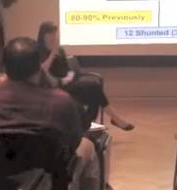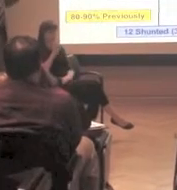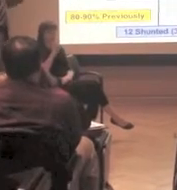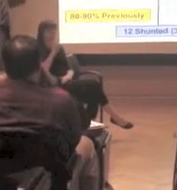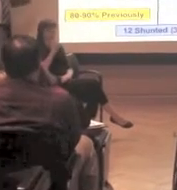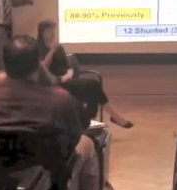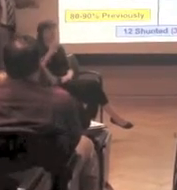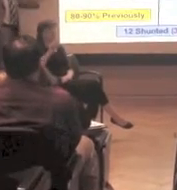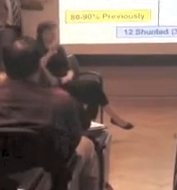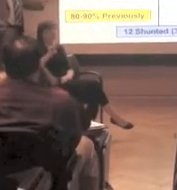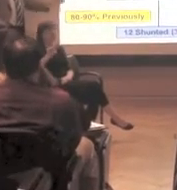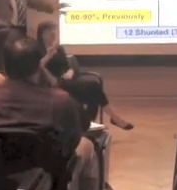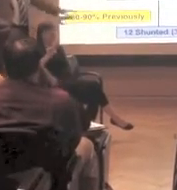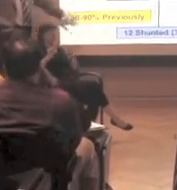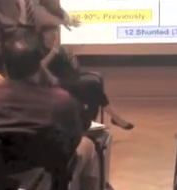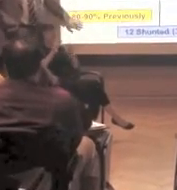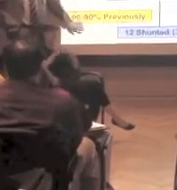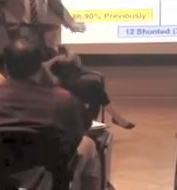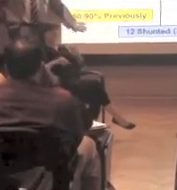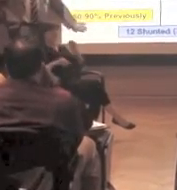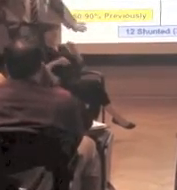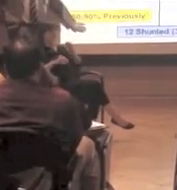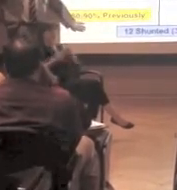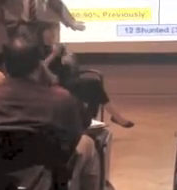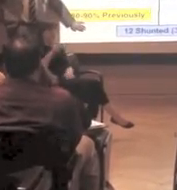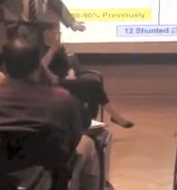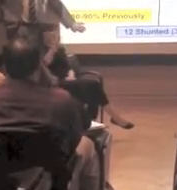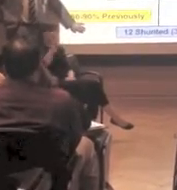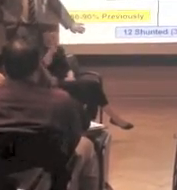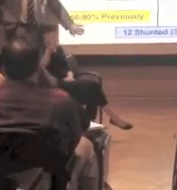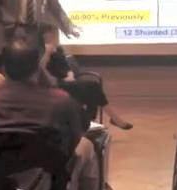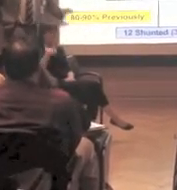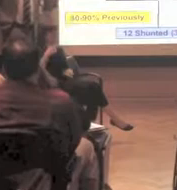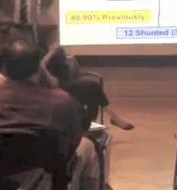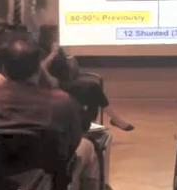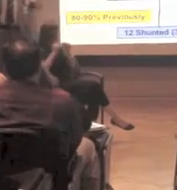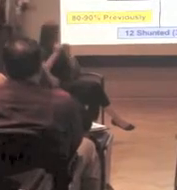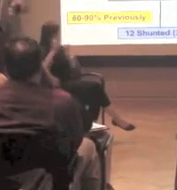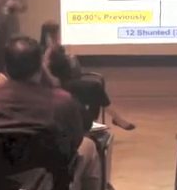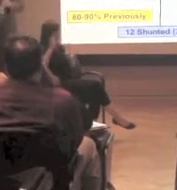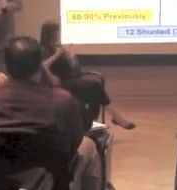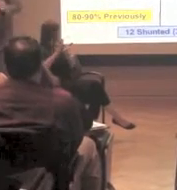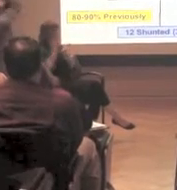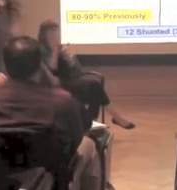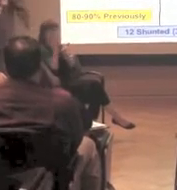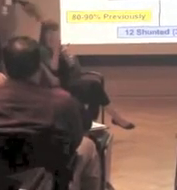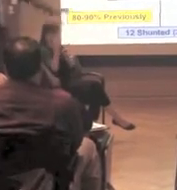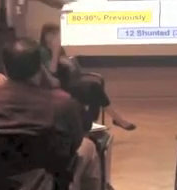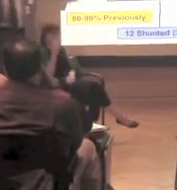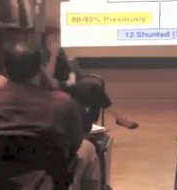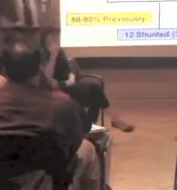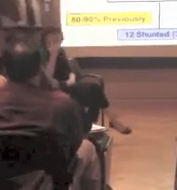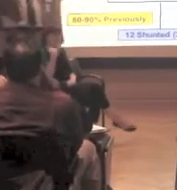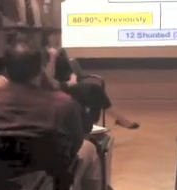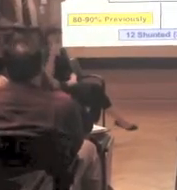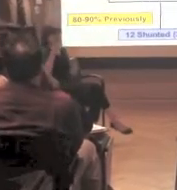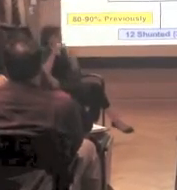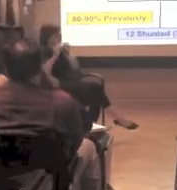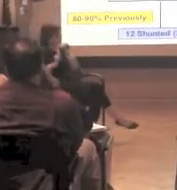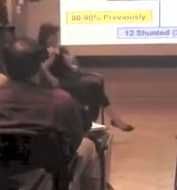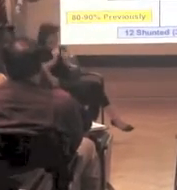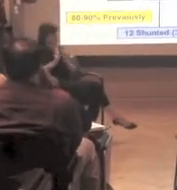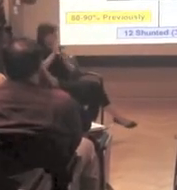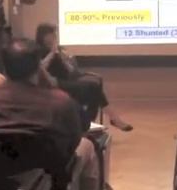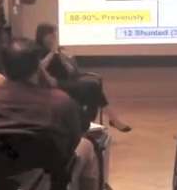the Northeast does. But he's got this down to 14. So we're heading down towards that just because he's more aggressive